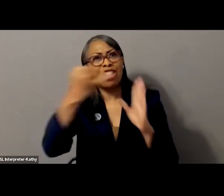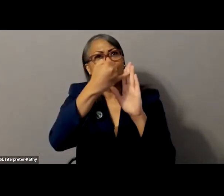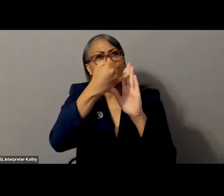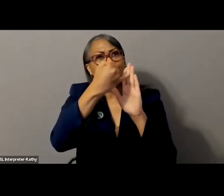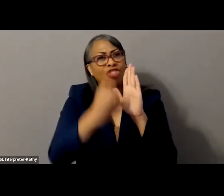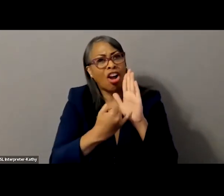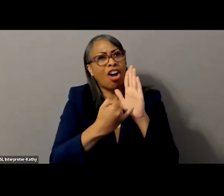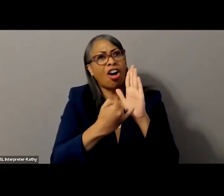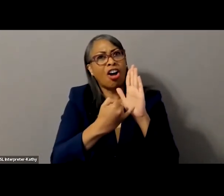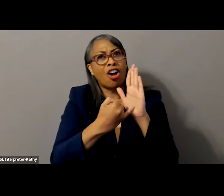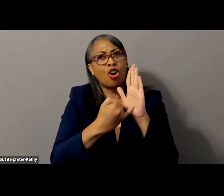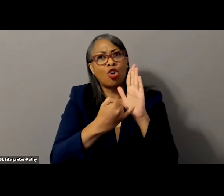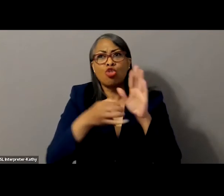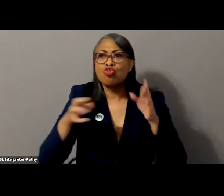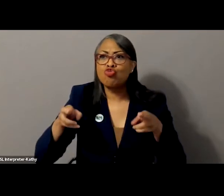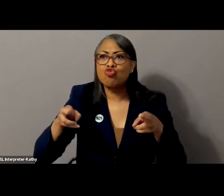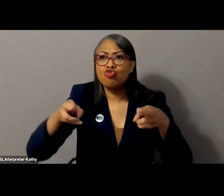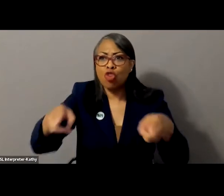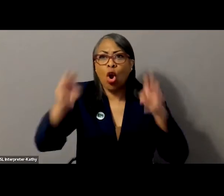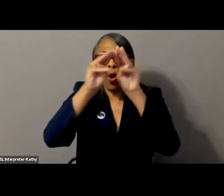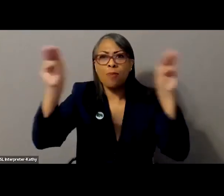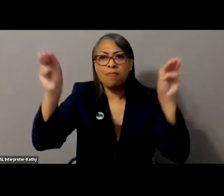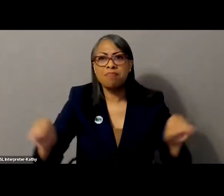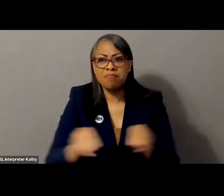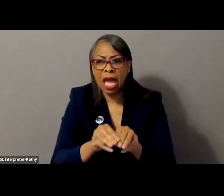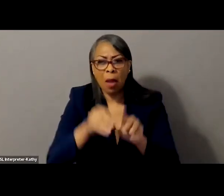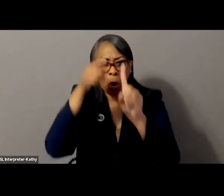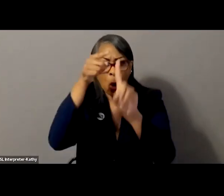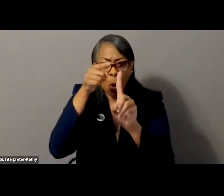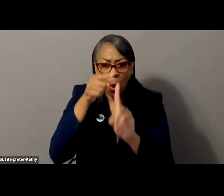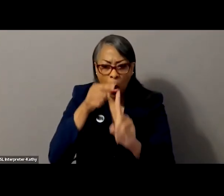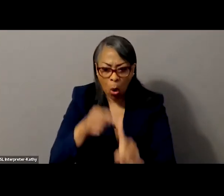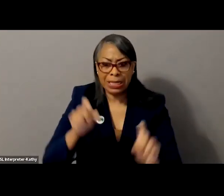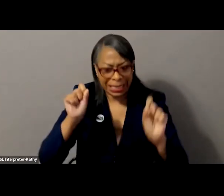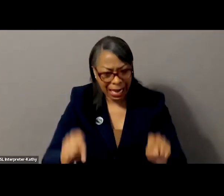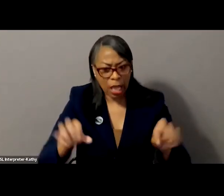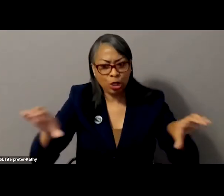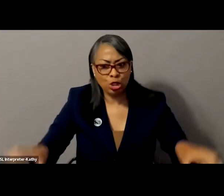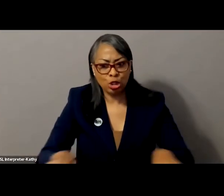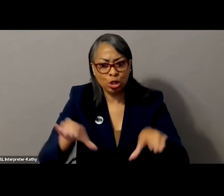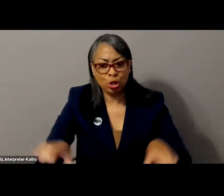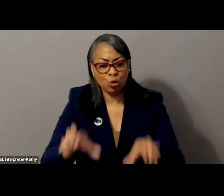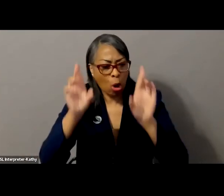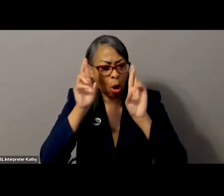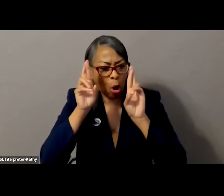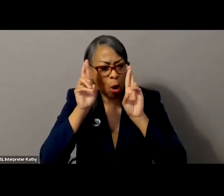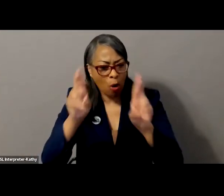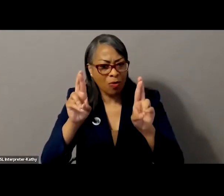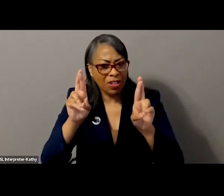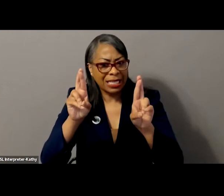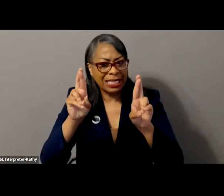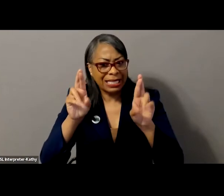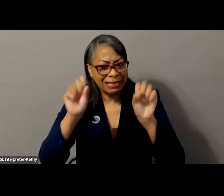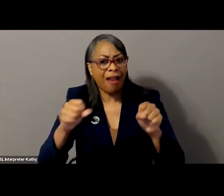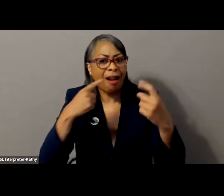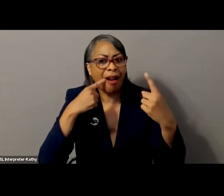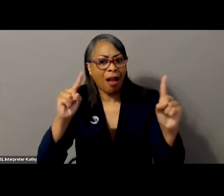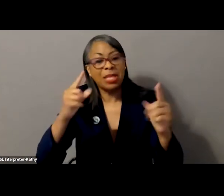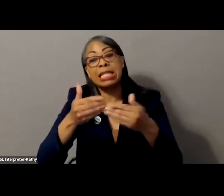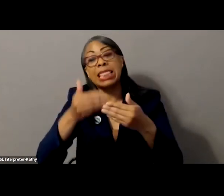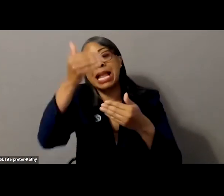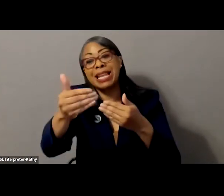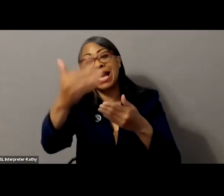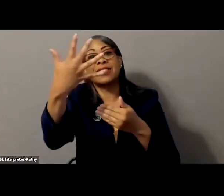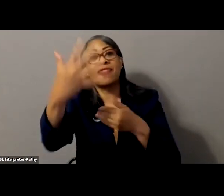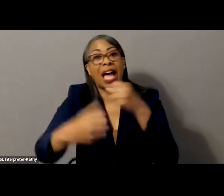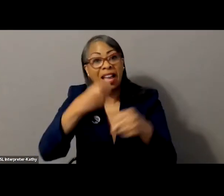what we think could feasibly be done to get where we hope that they will get over the next 5 years or so.